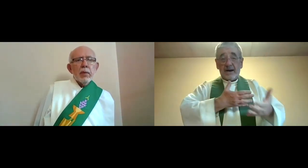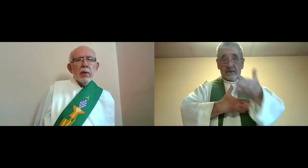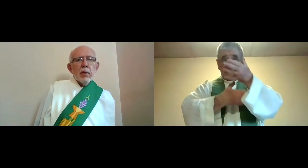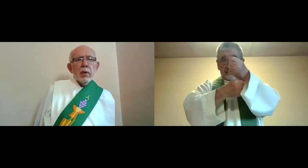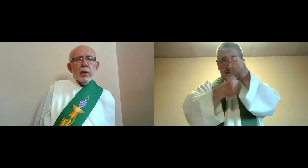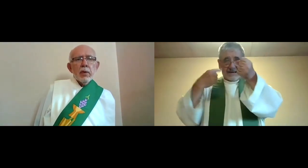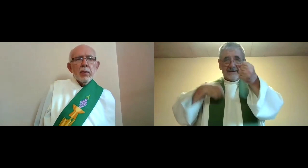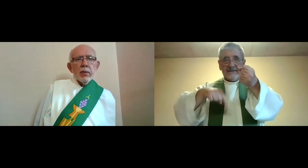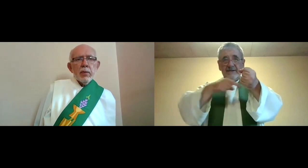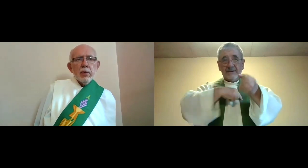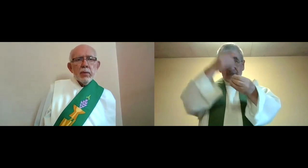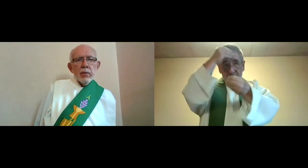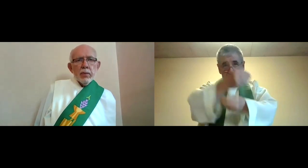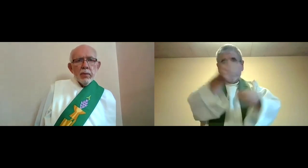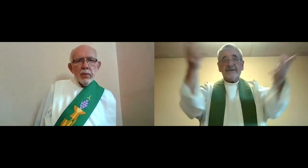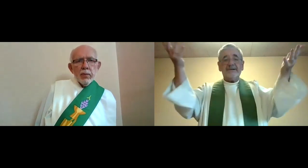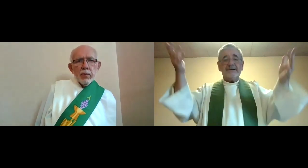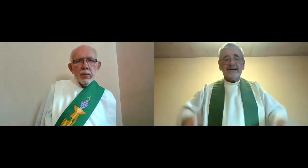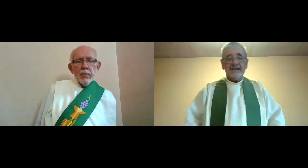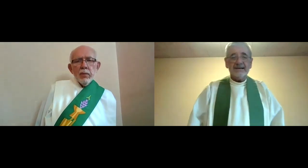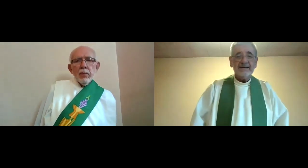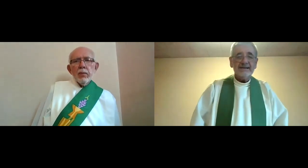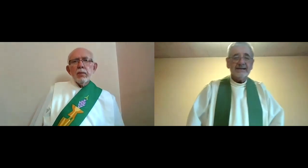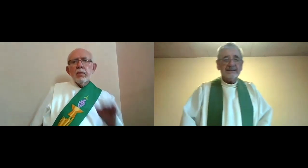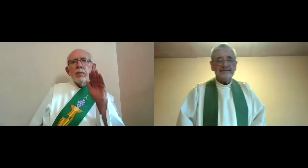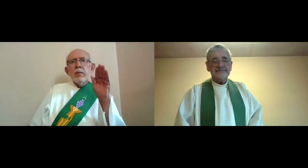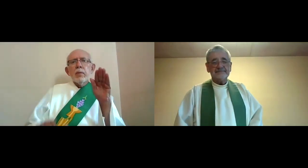Now, we proclaim the mystery of our faith.